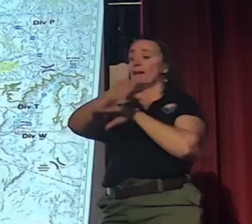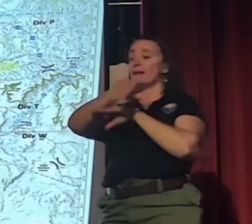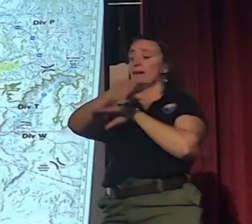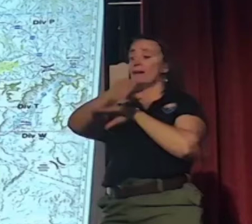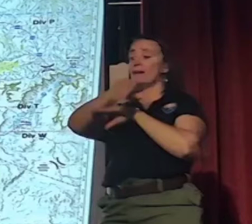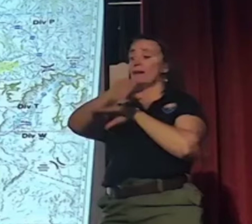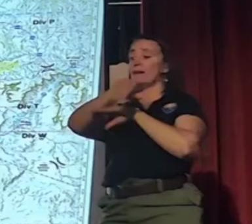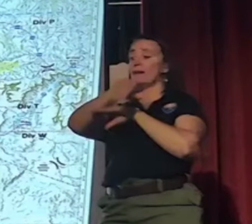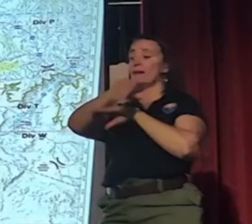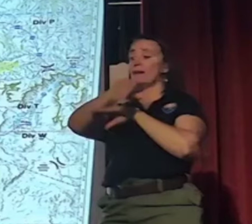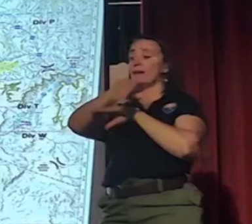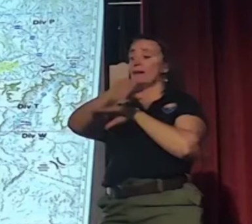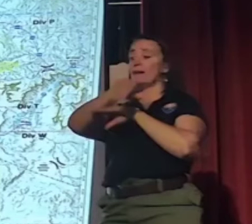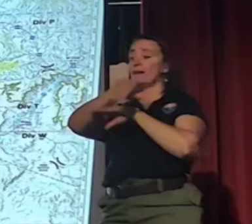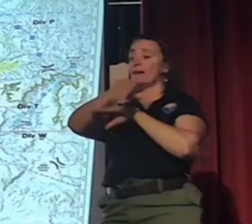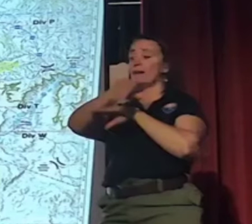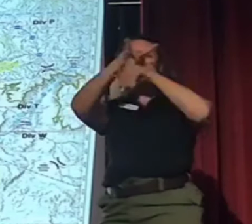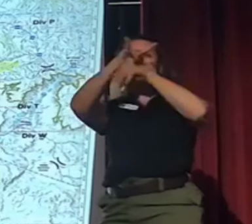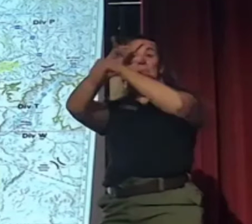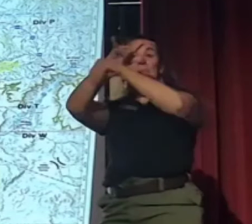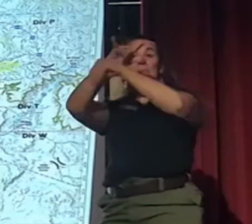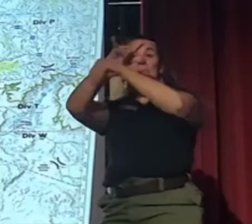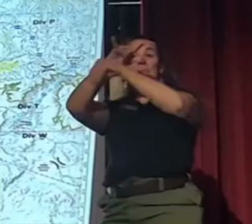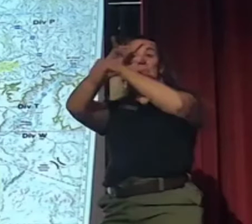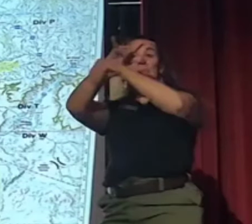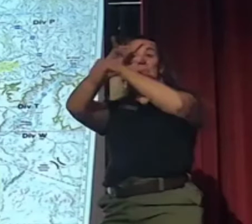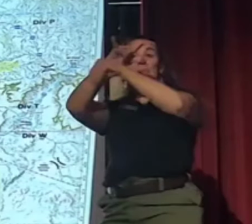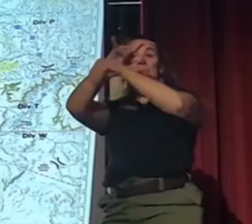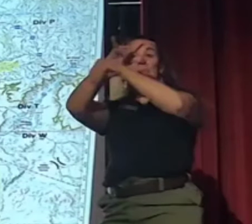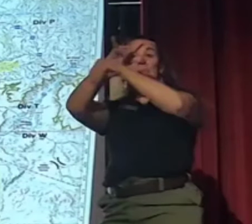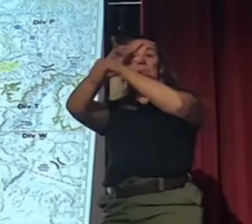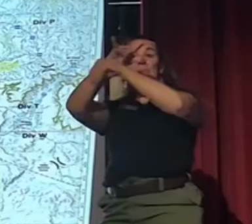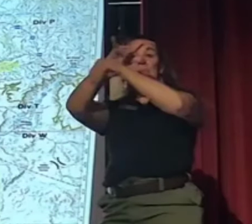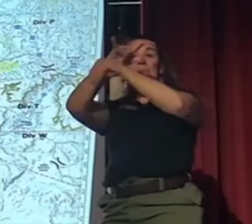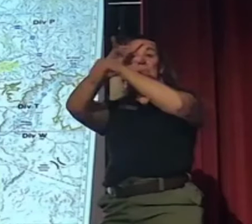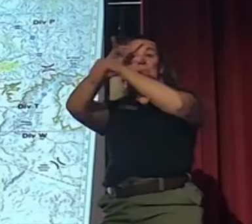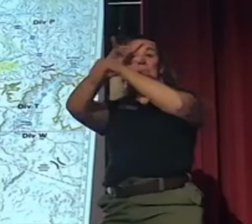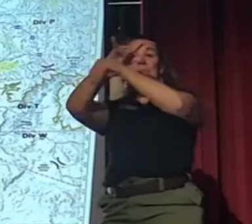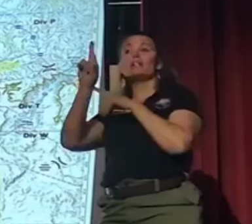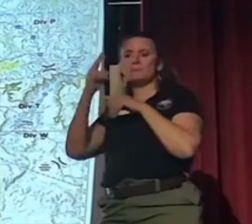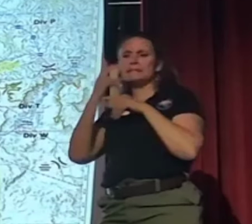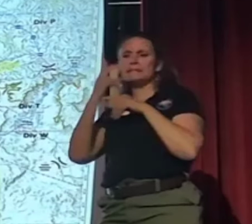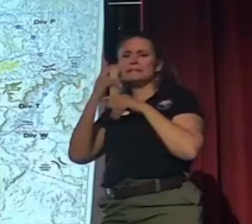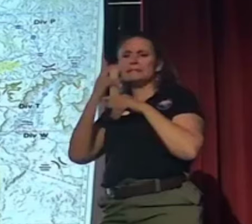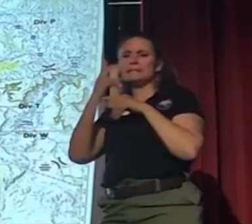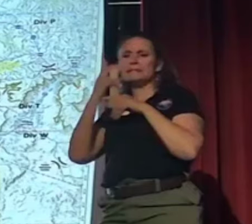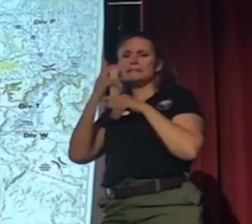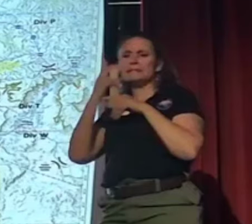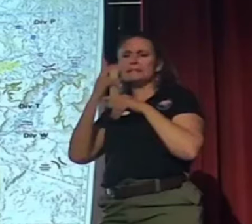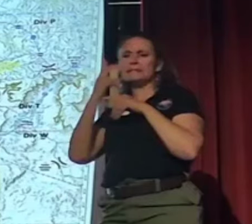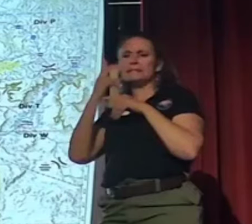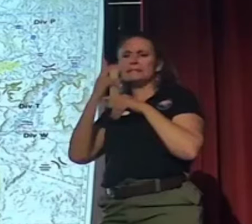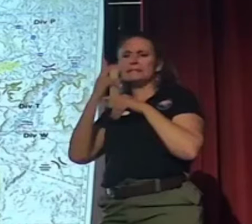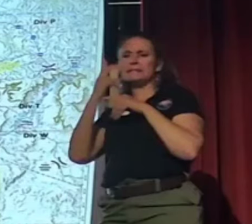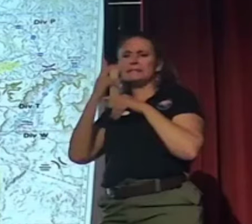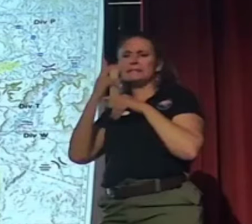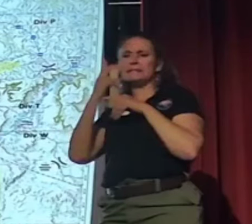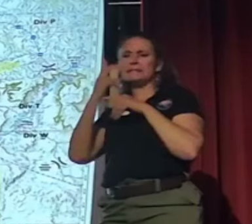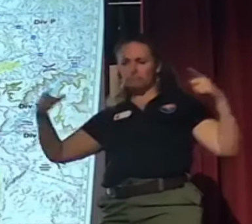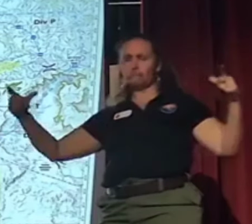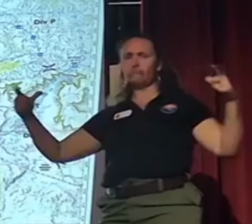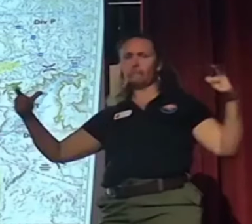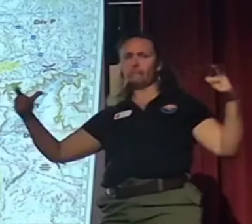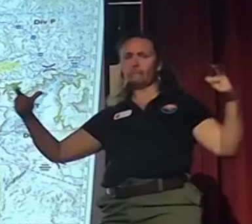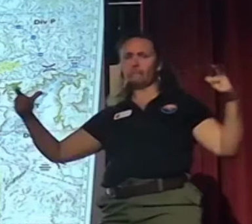where we're getting our fire growth and the amount of acres that have burned. And then we get that